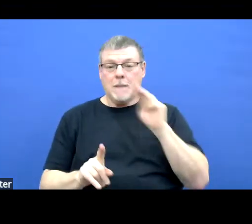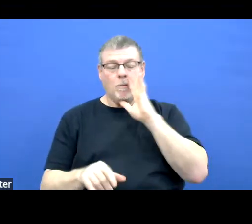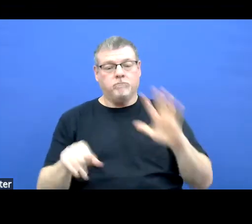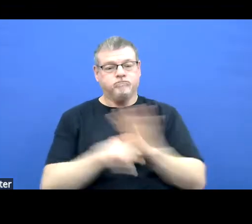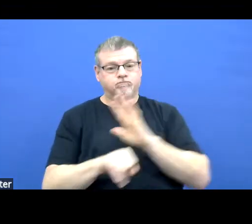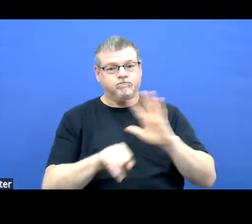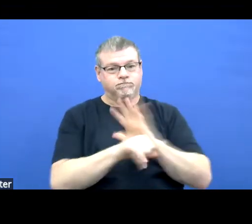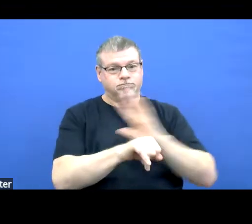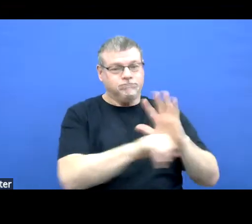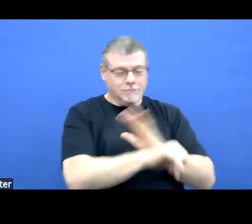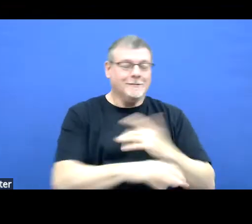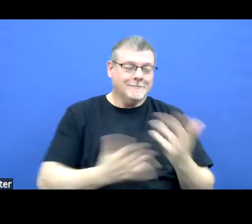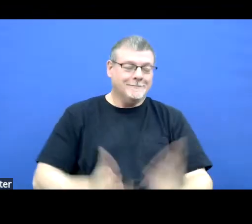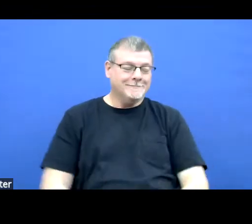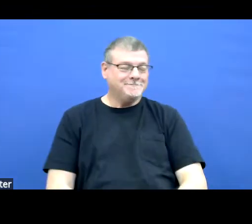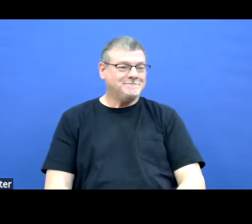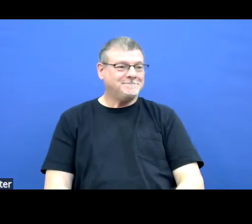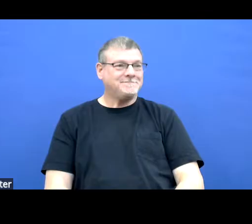pretty full.